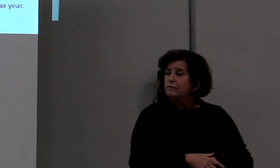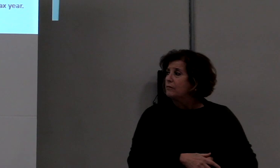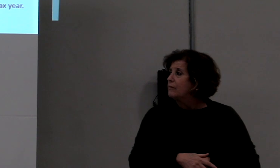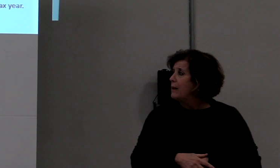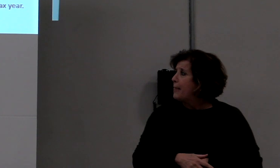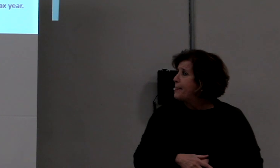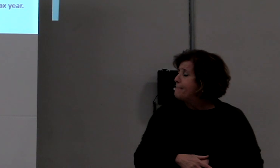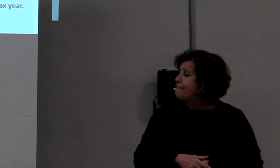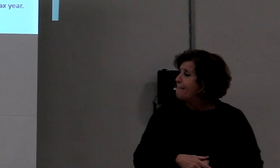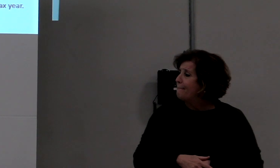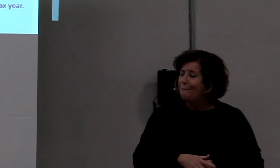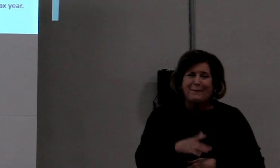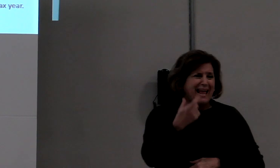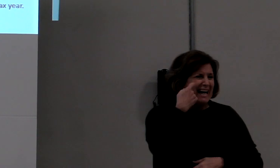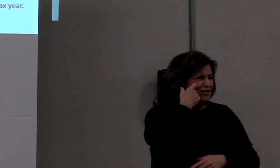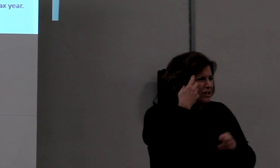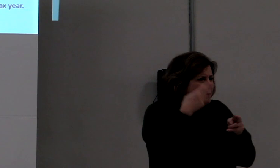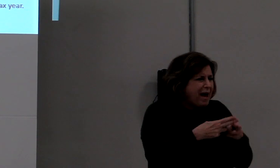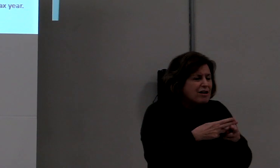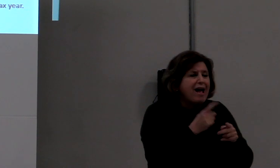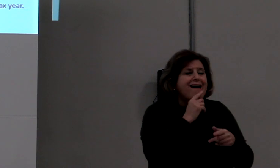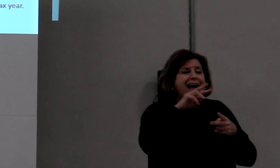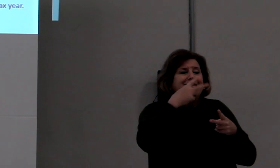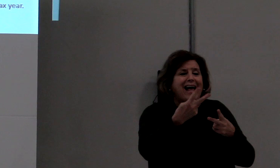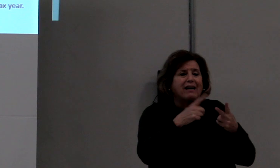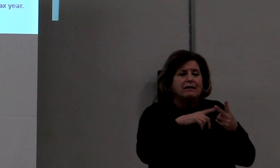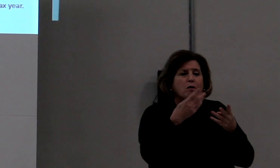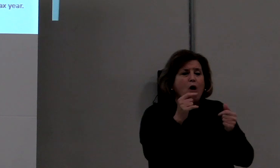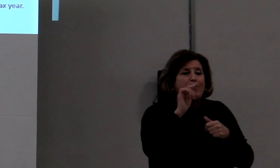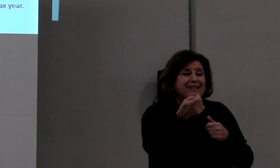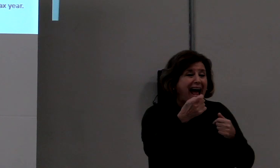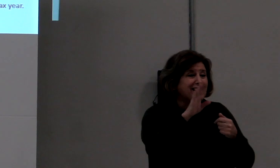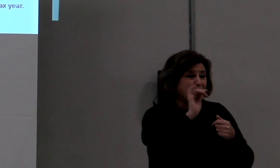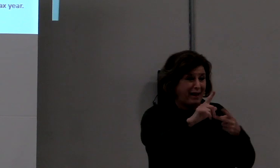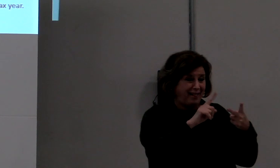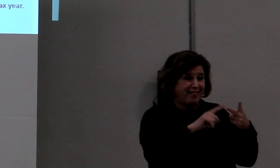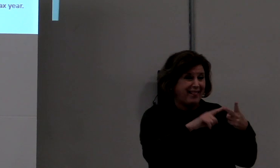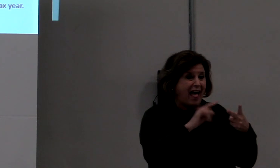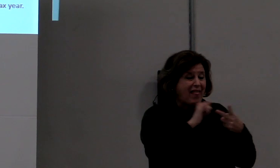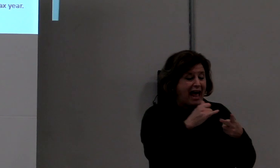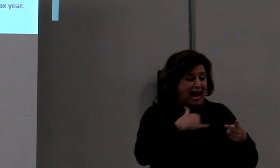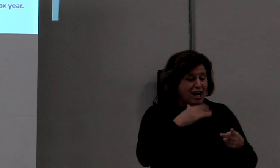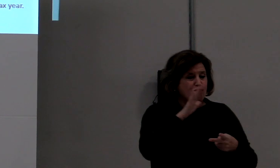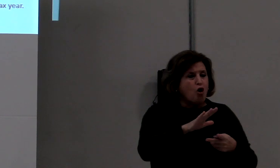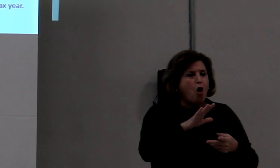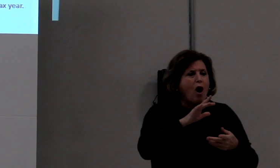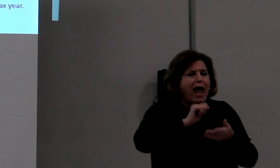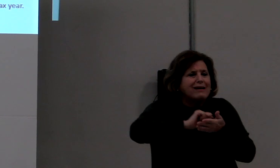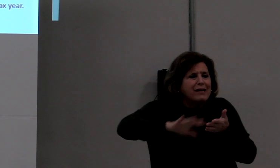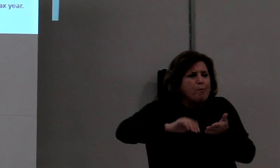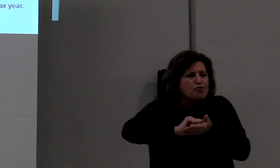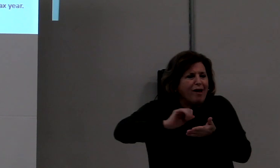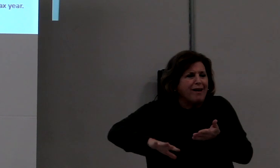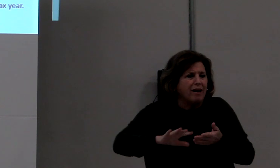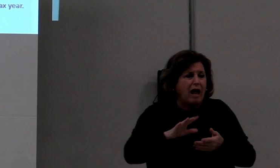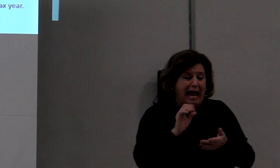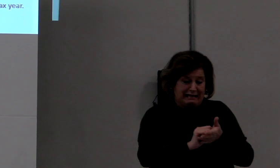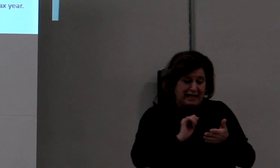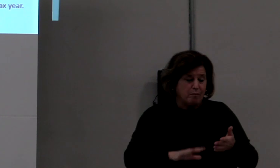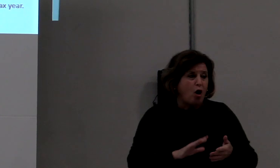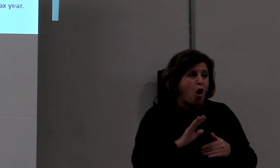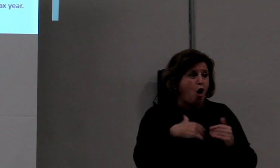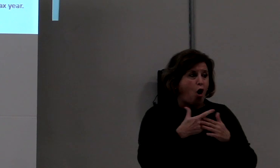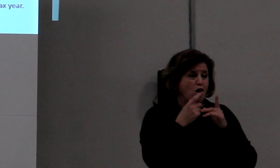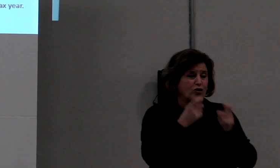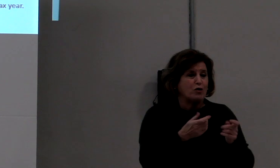I touched on this a second ago. The second property tax bill is the property tax bill that has your exemptions. Now, exemptions are all